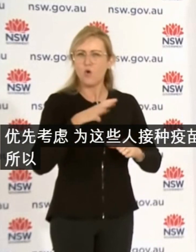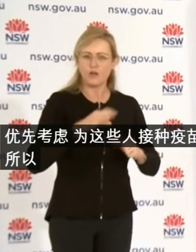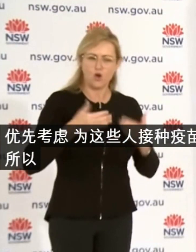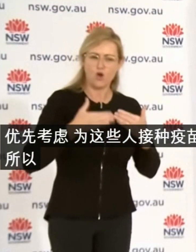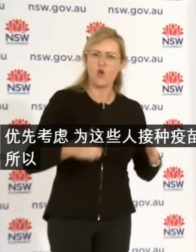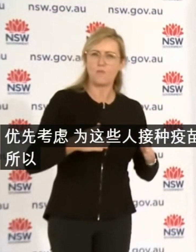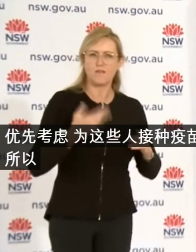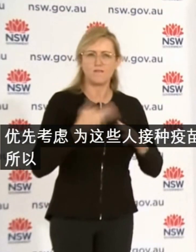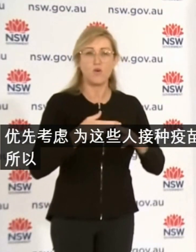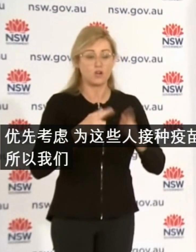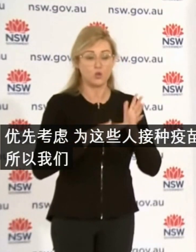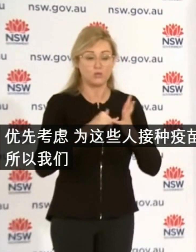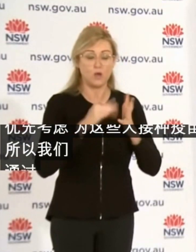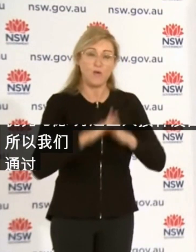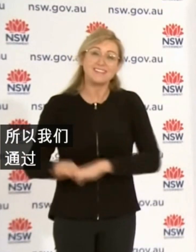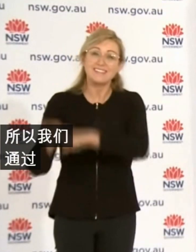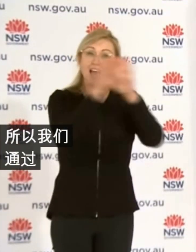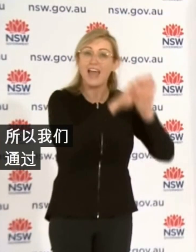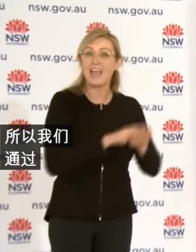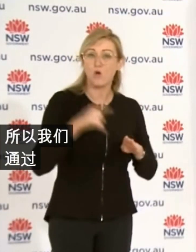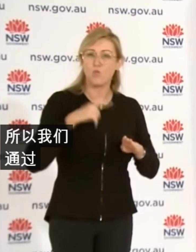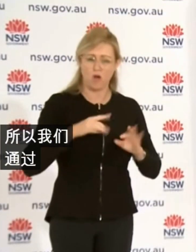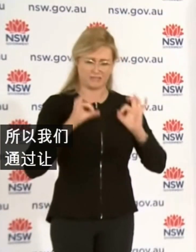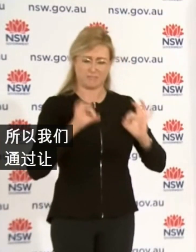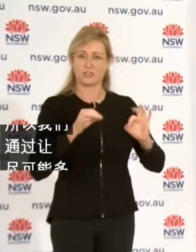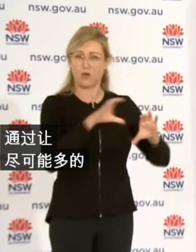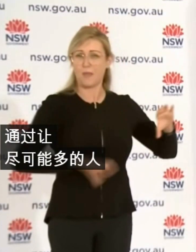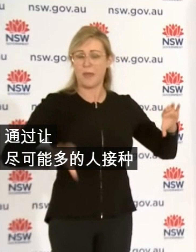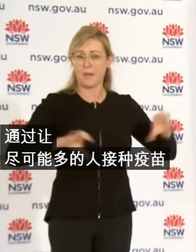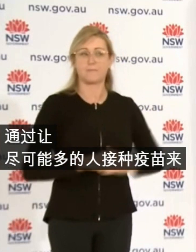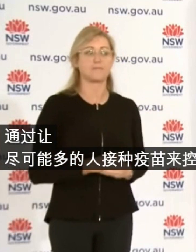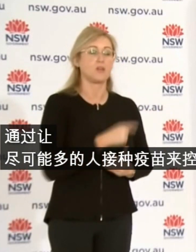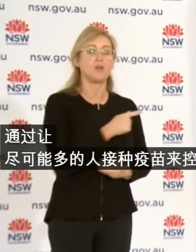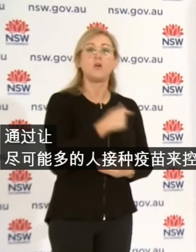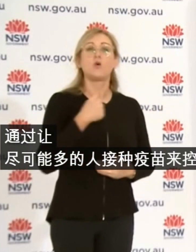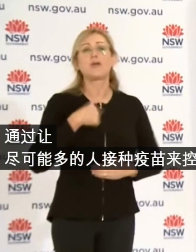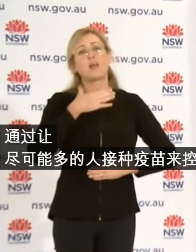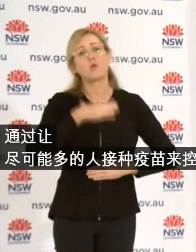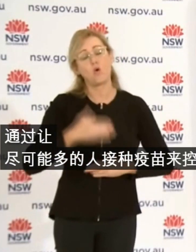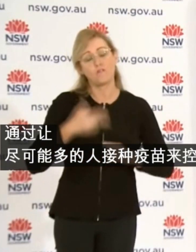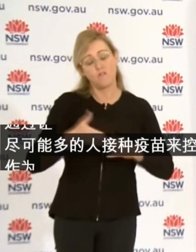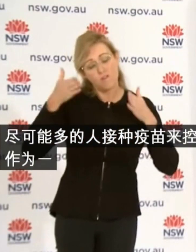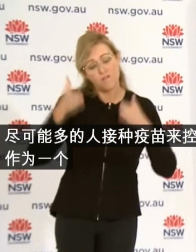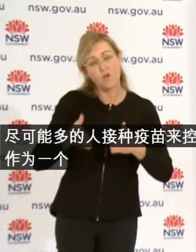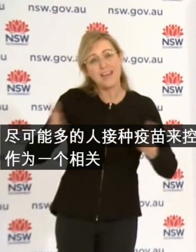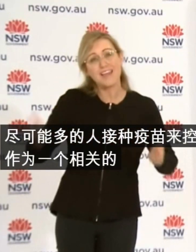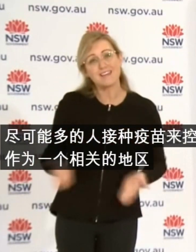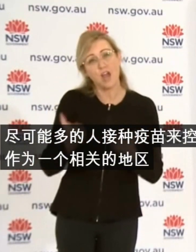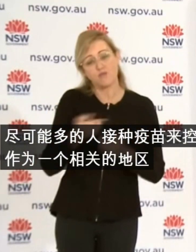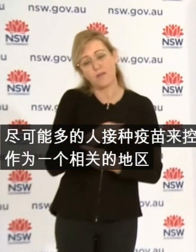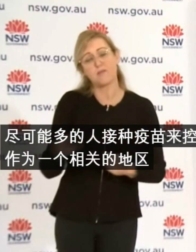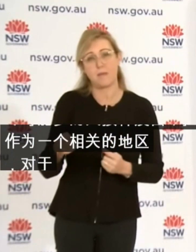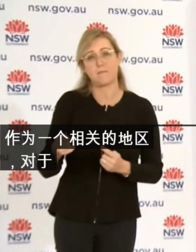it's really important that we get on top of this epidemic by getting as many people as we can vaccinated. So being an area of concern